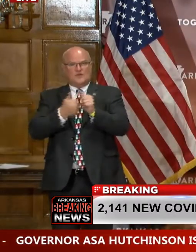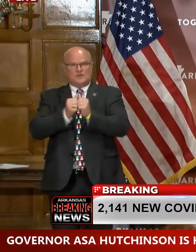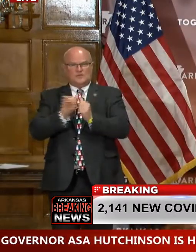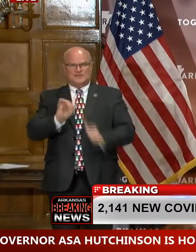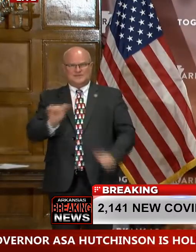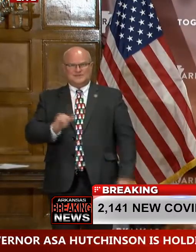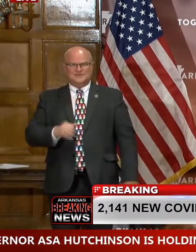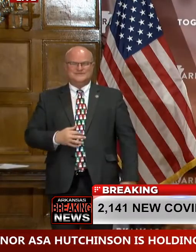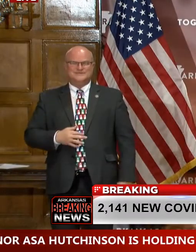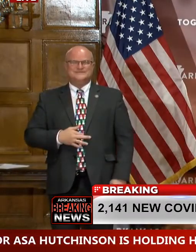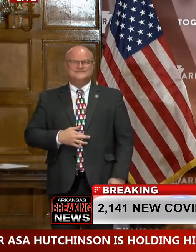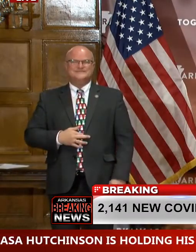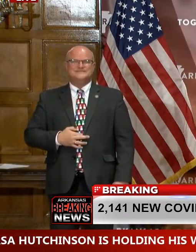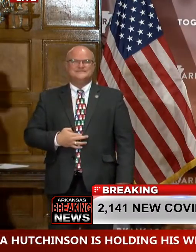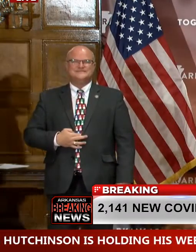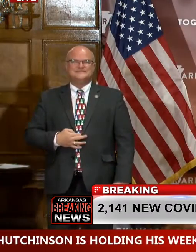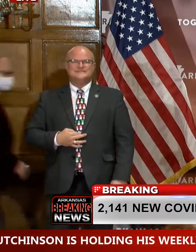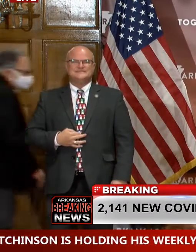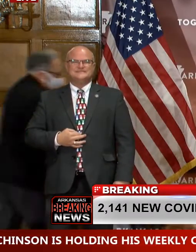too.